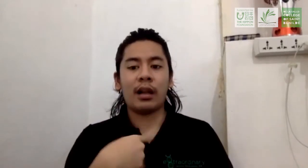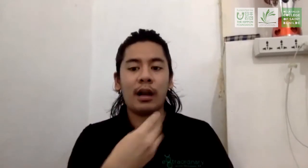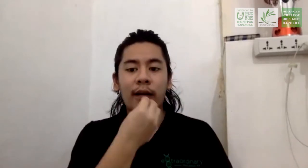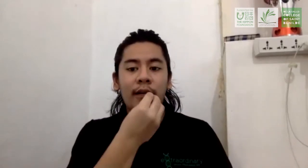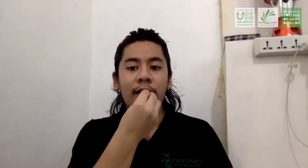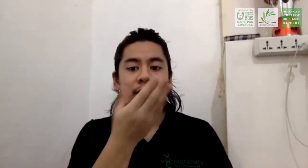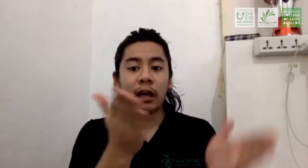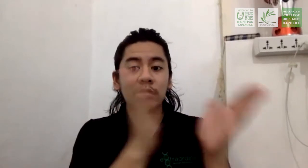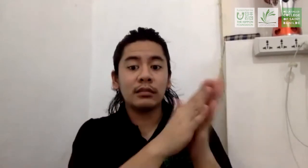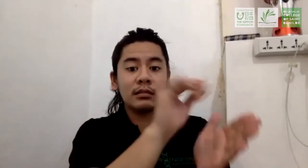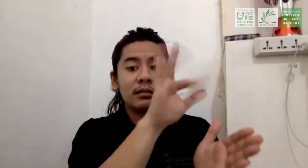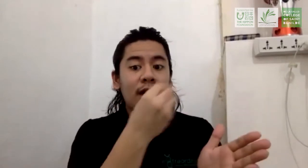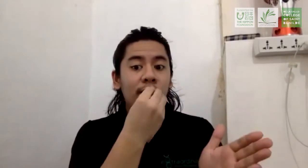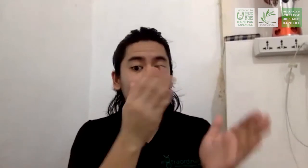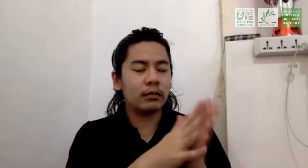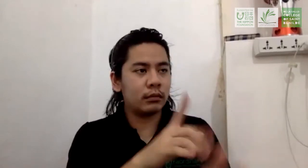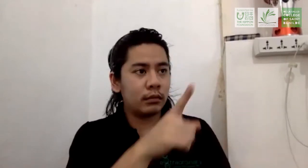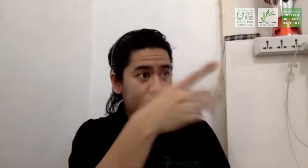I have two questions.